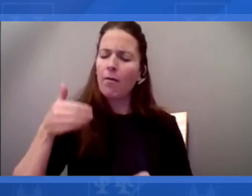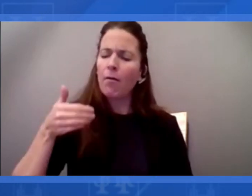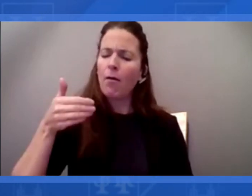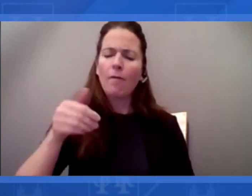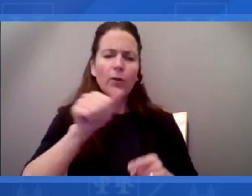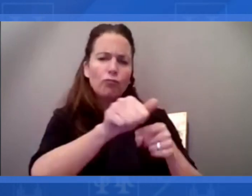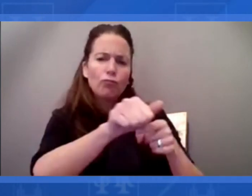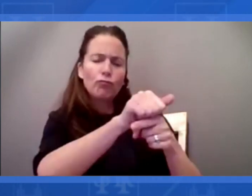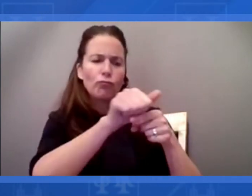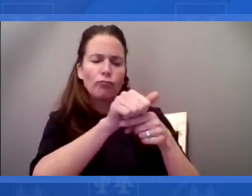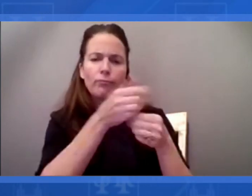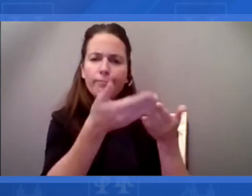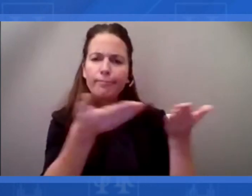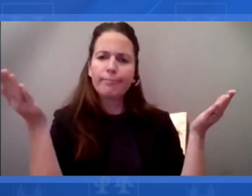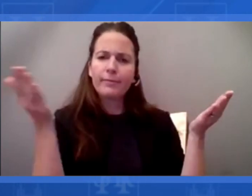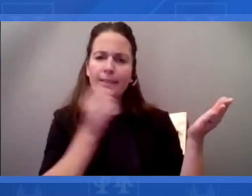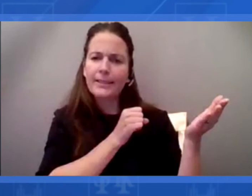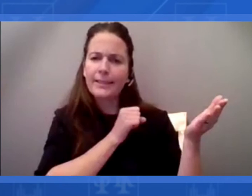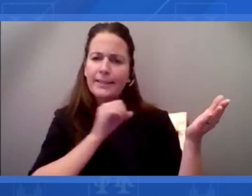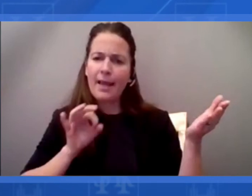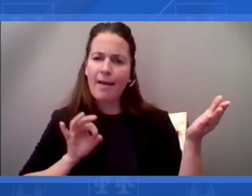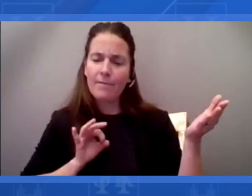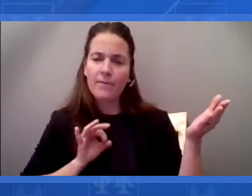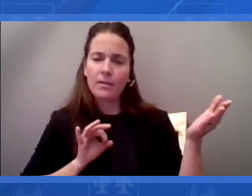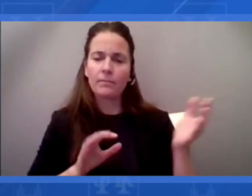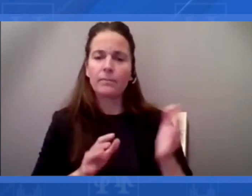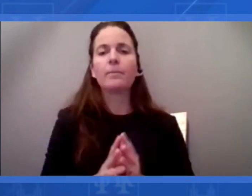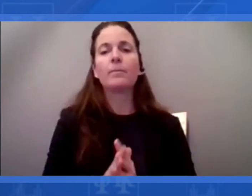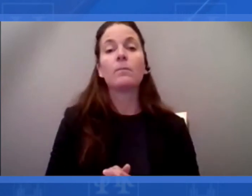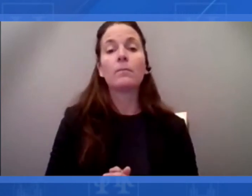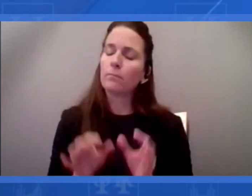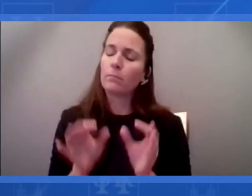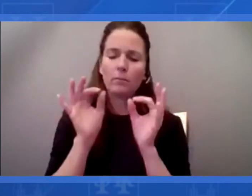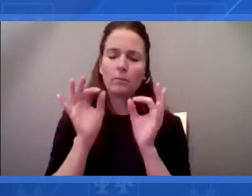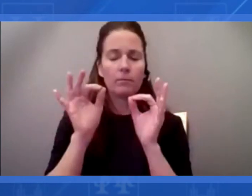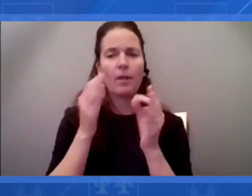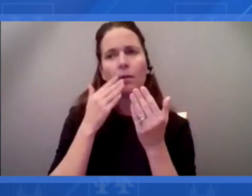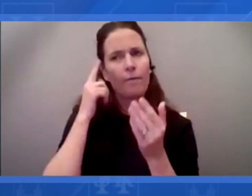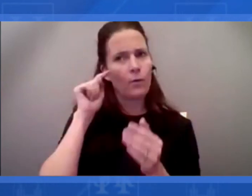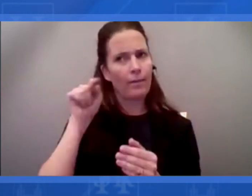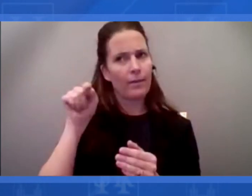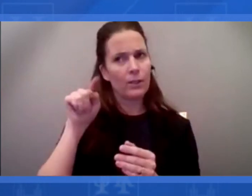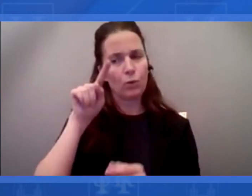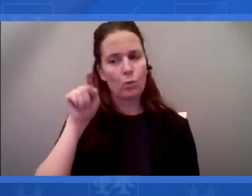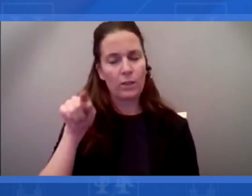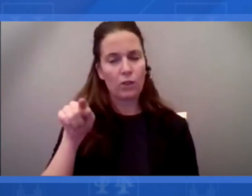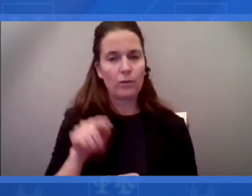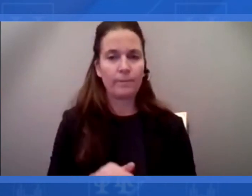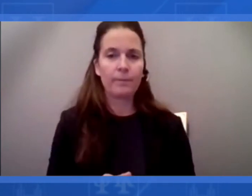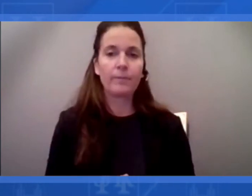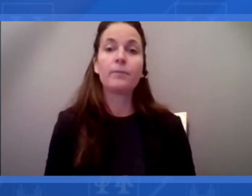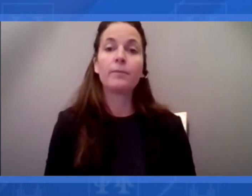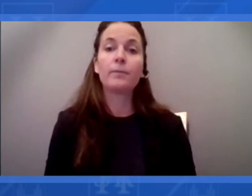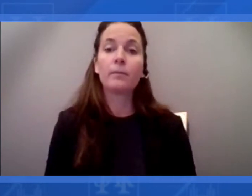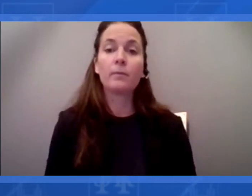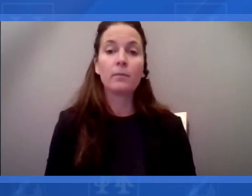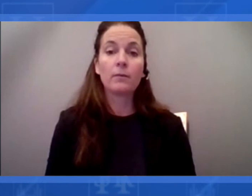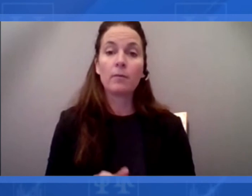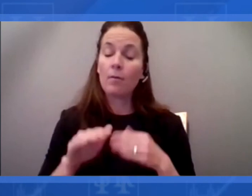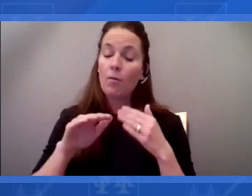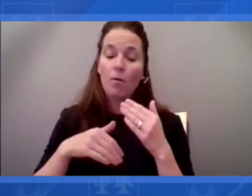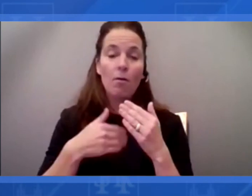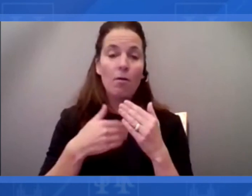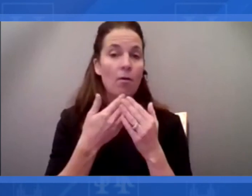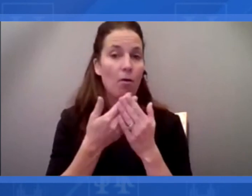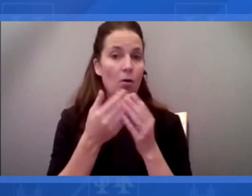disabilities? Thank you for this question. All of our operators receive comprehensive training when they first join